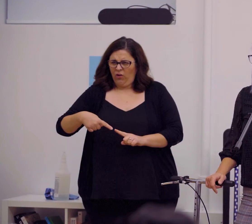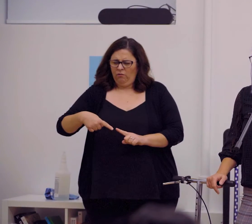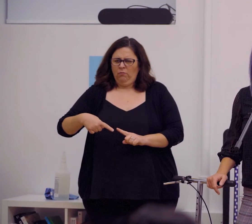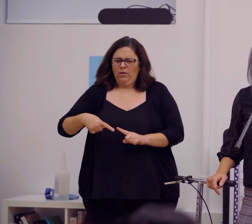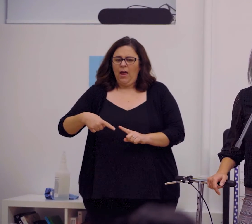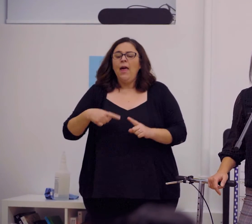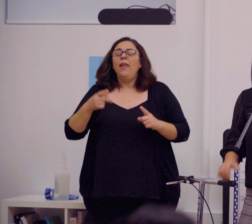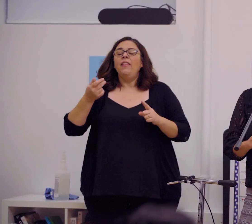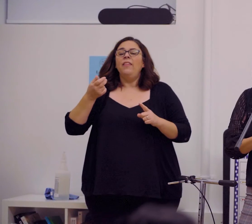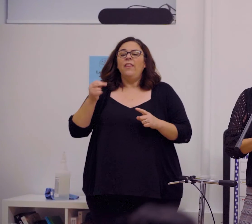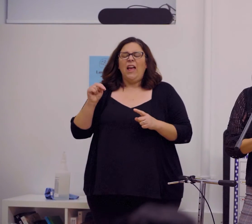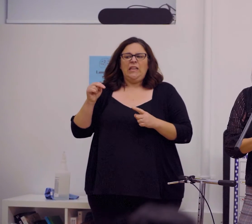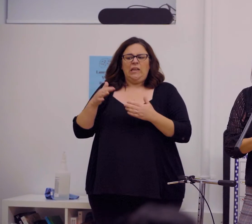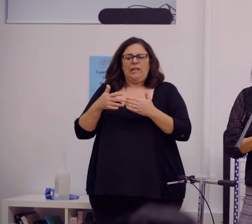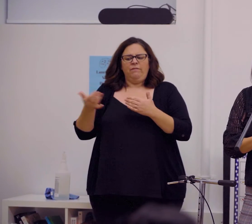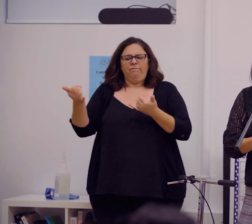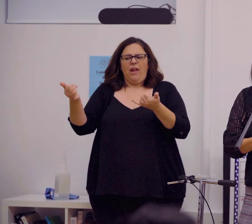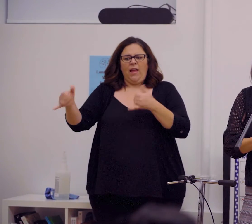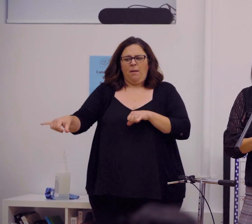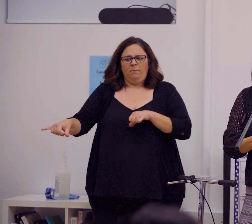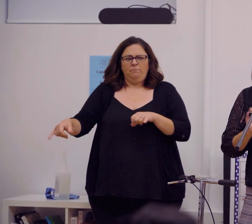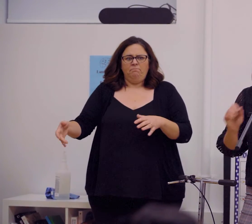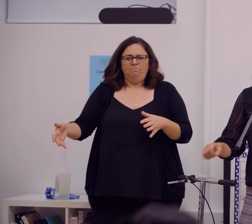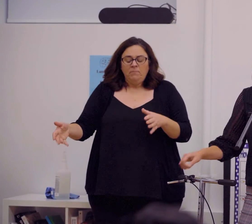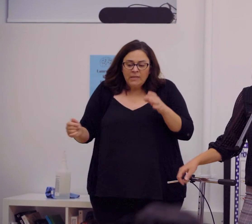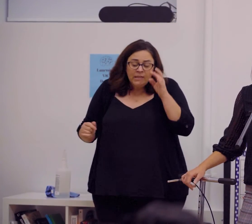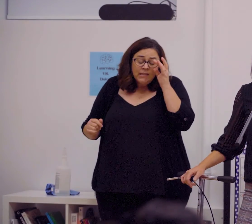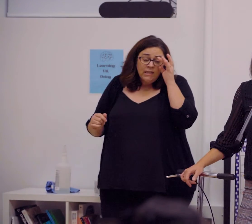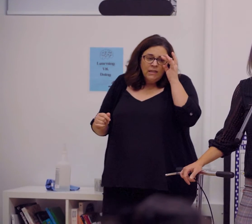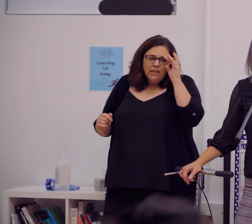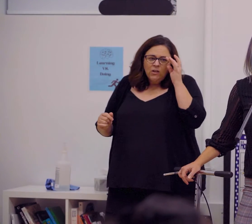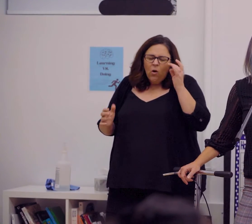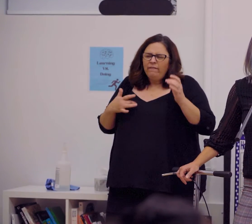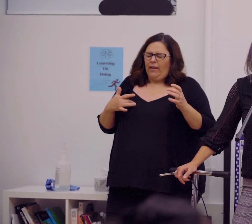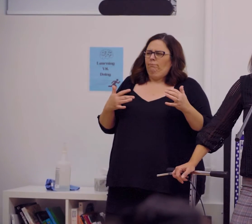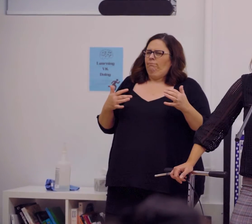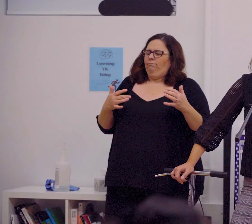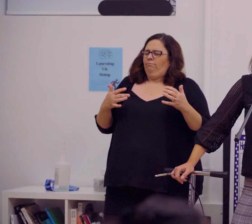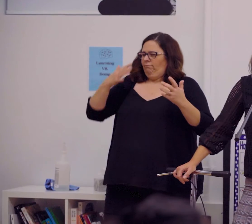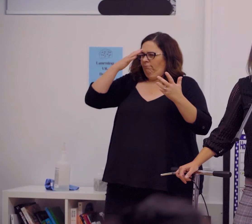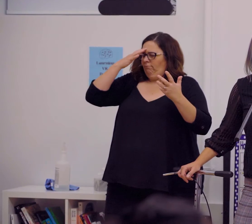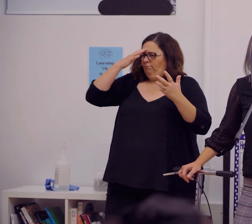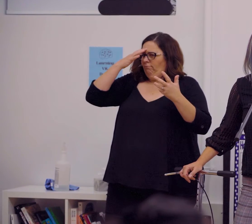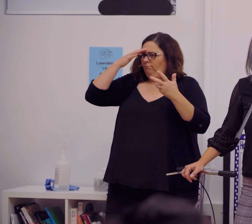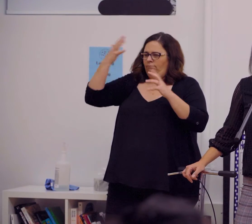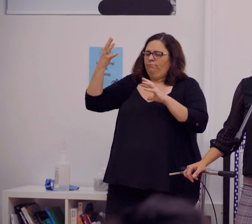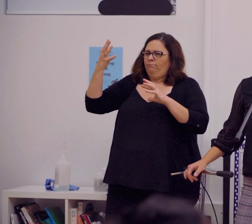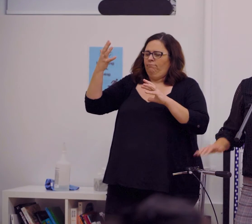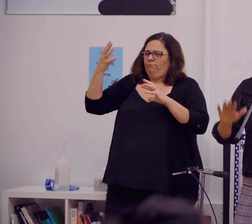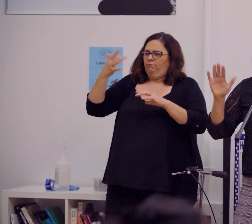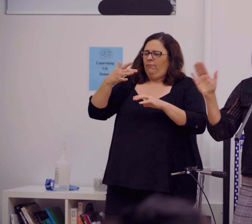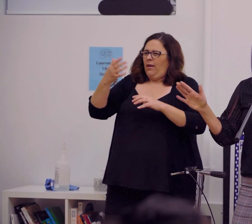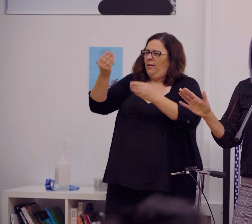shortly after that, the call ended. So as you can imagine, I was a touch stunned. What I heard went